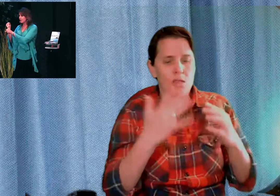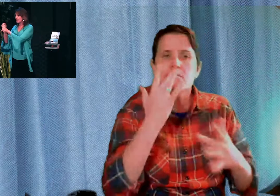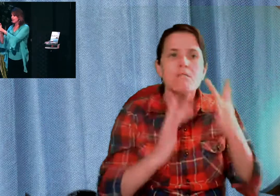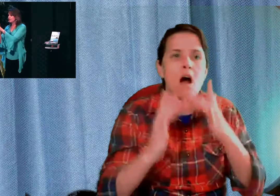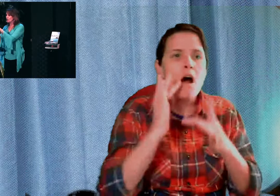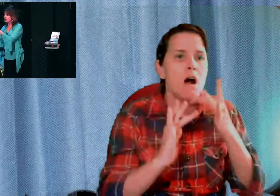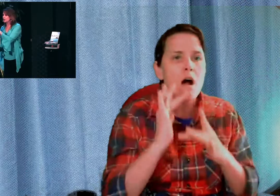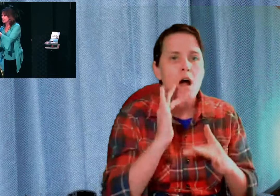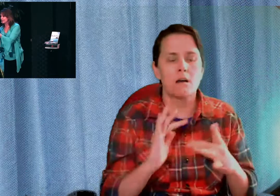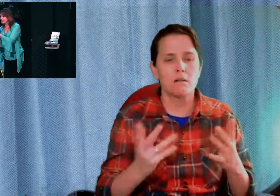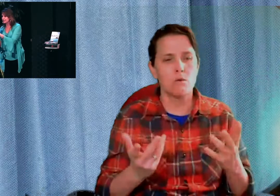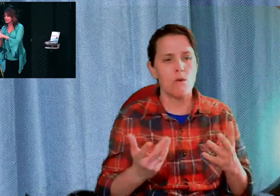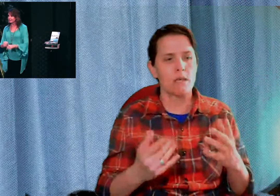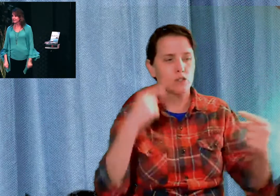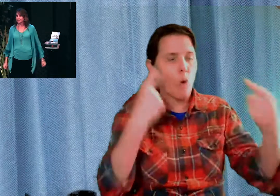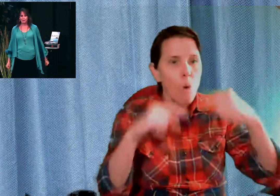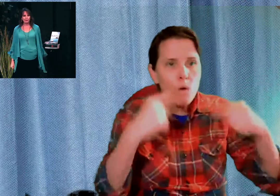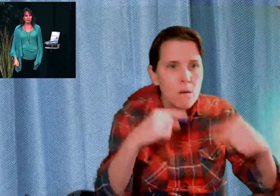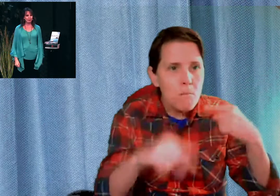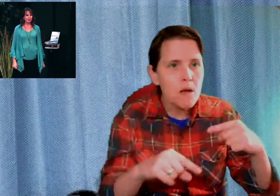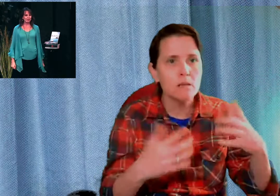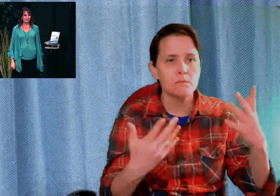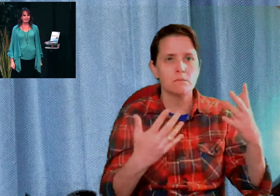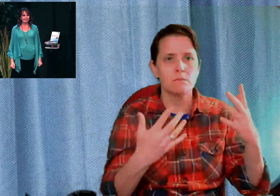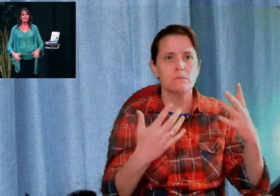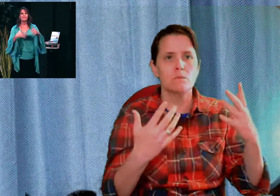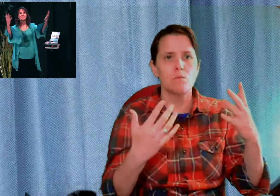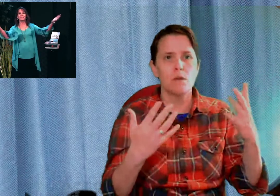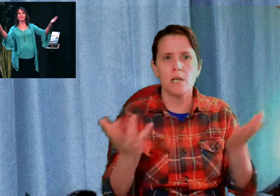I don't want this argument, what are we going to get more of?